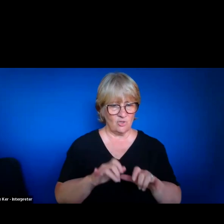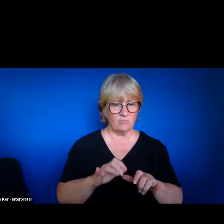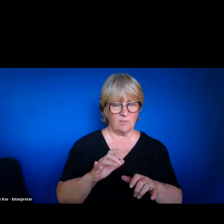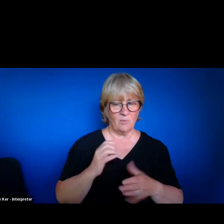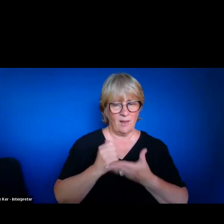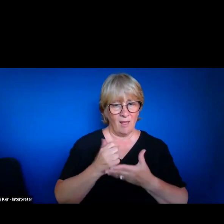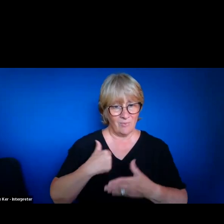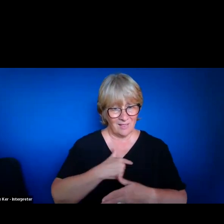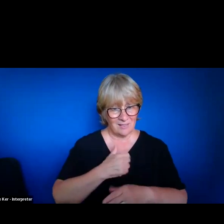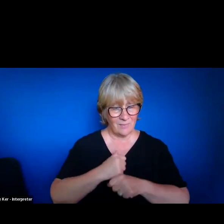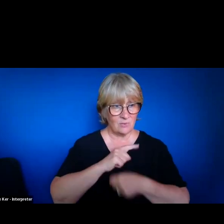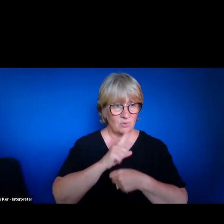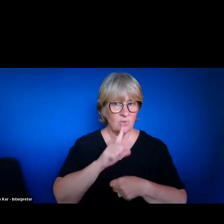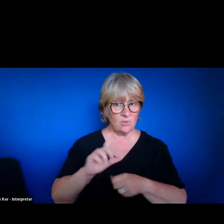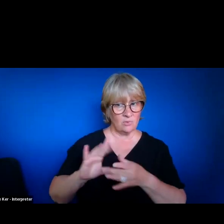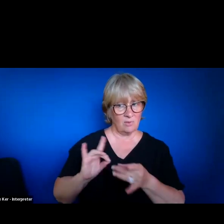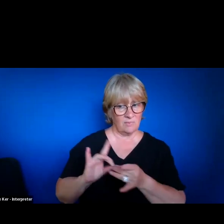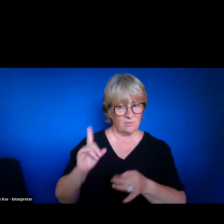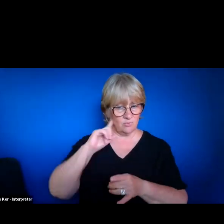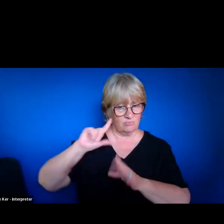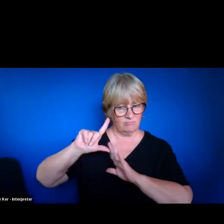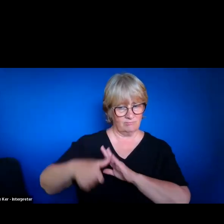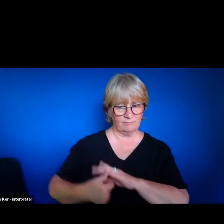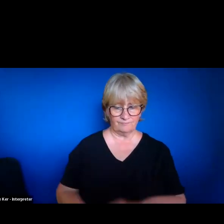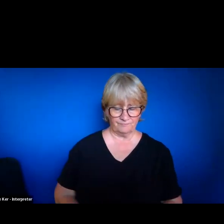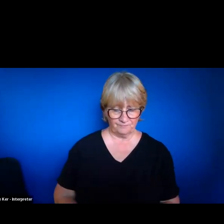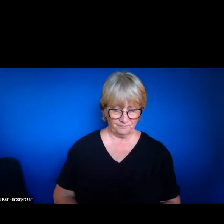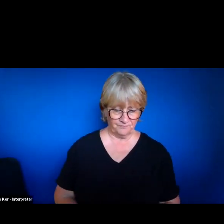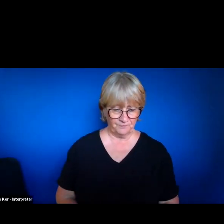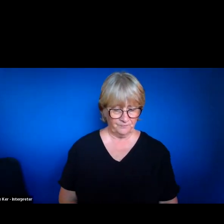us make sure that we get